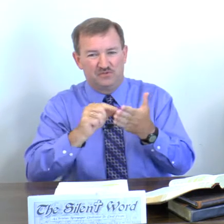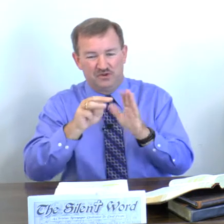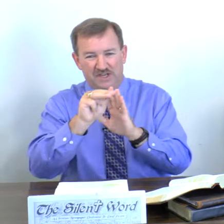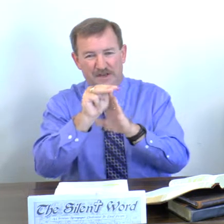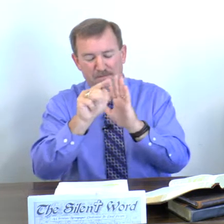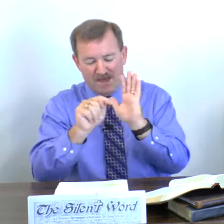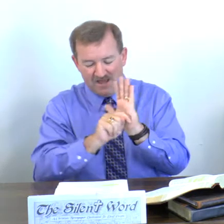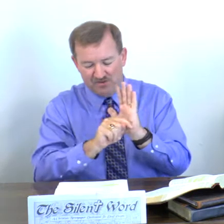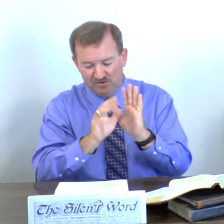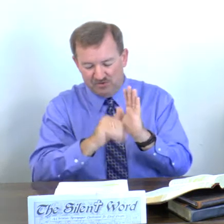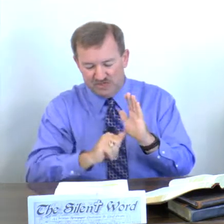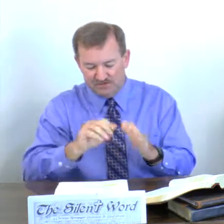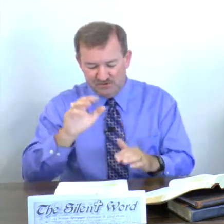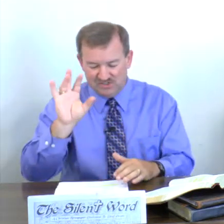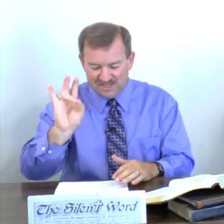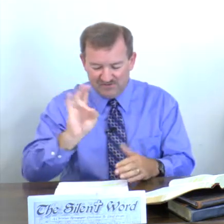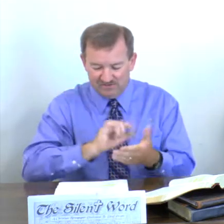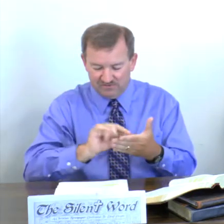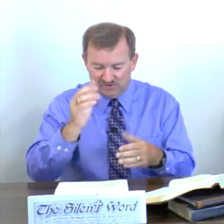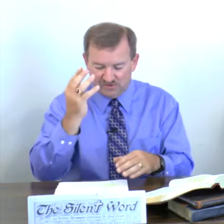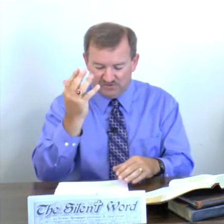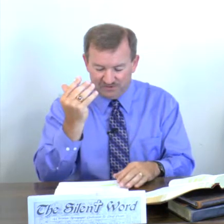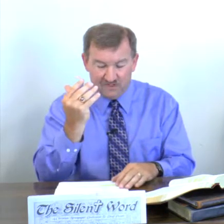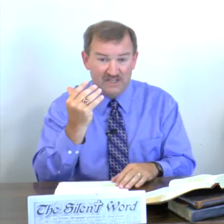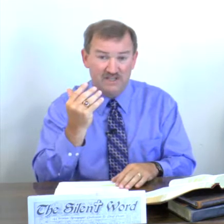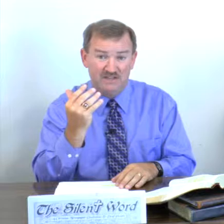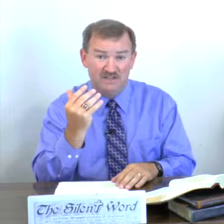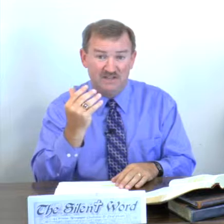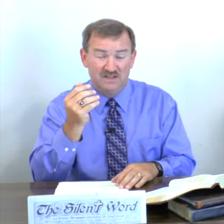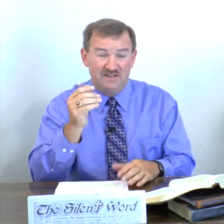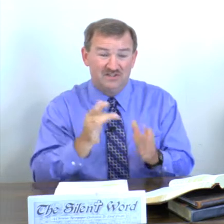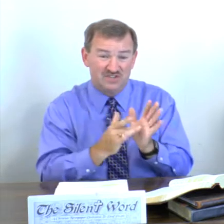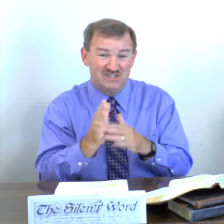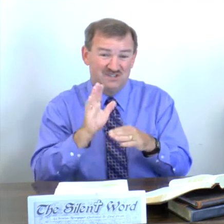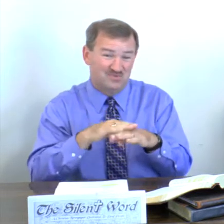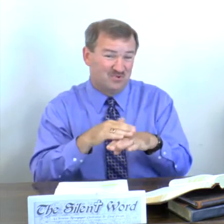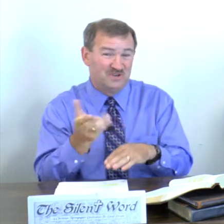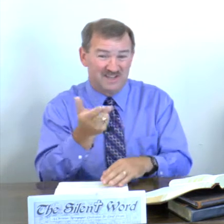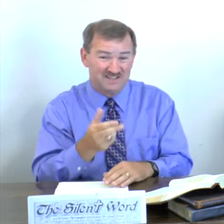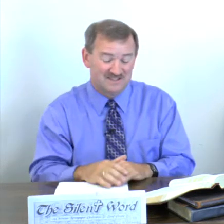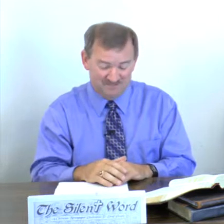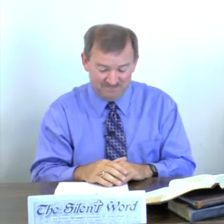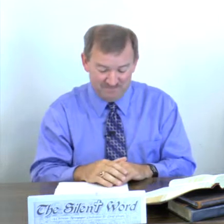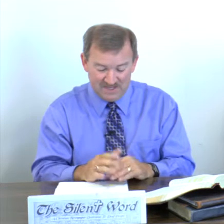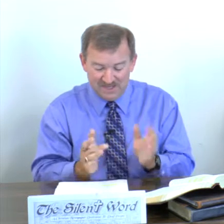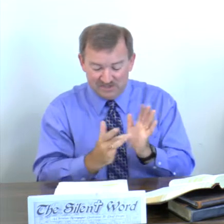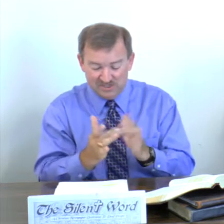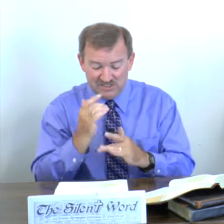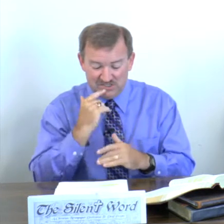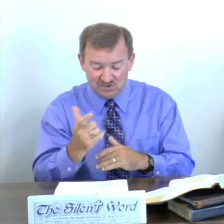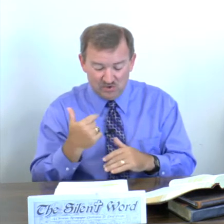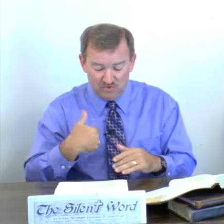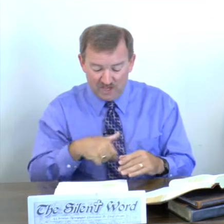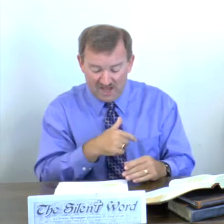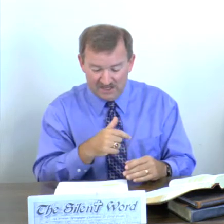for you in Matthew chapter 7, verse 15. Jesus warned us. Jesus told us,